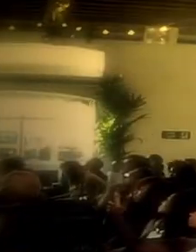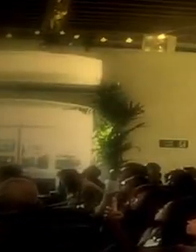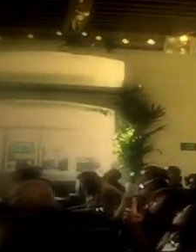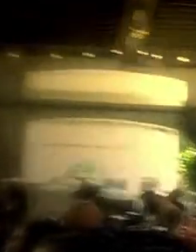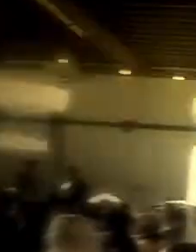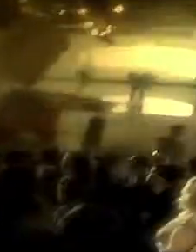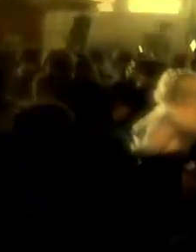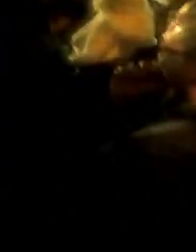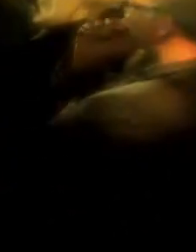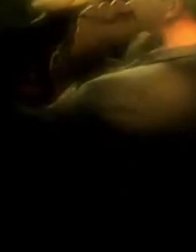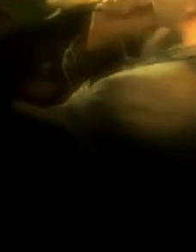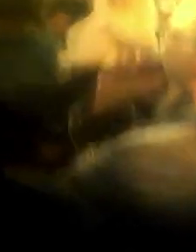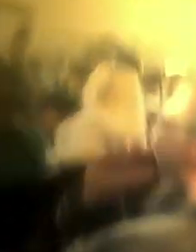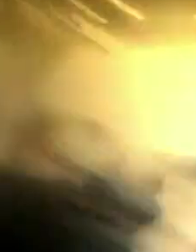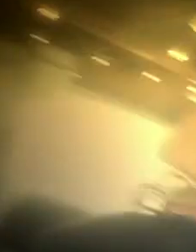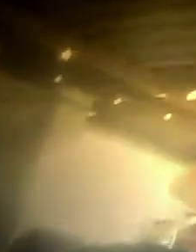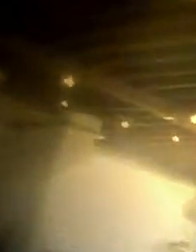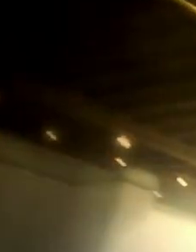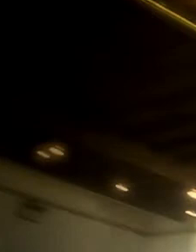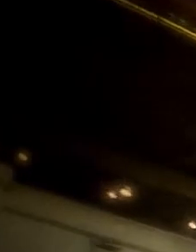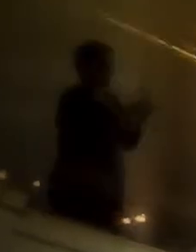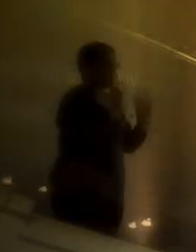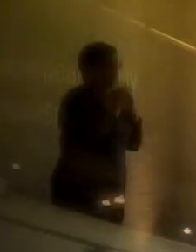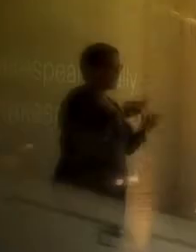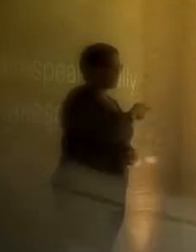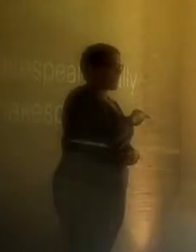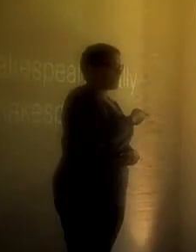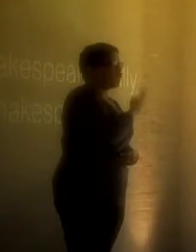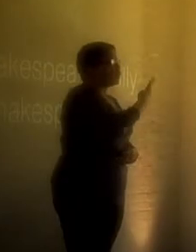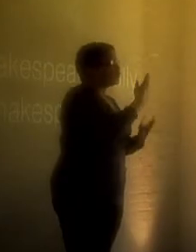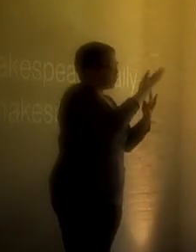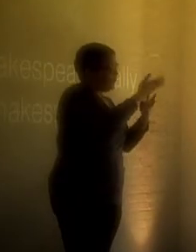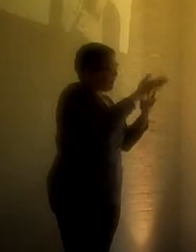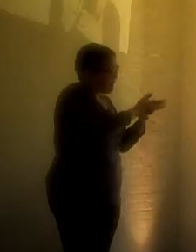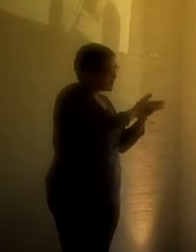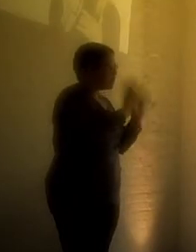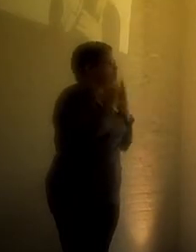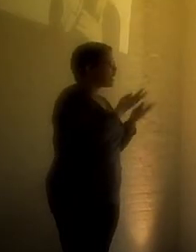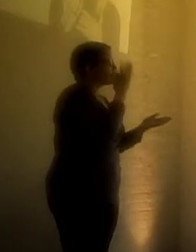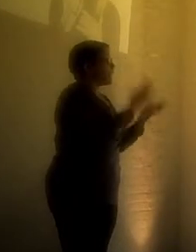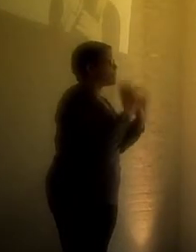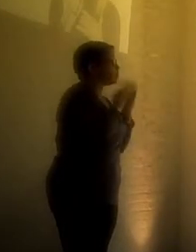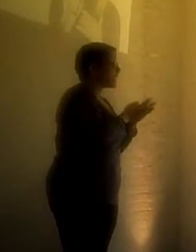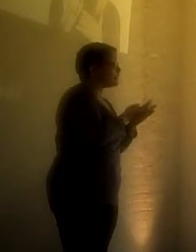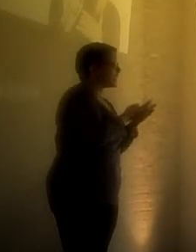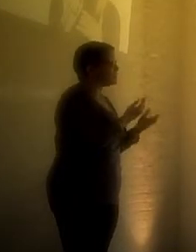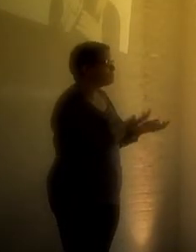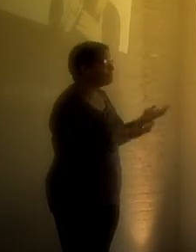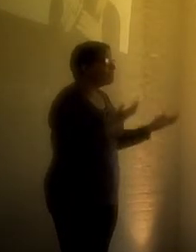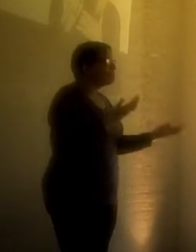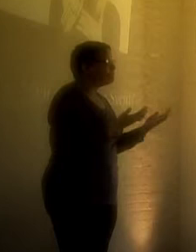he never actually existed. So for the question, this is kind of a two-part question. Is Shakespeare really Shakespeare? Well, for my